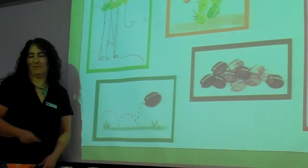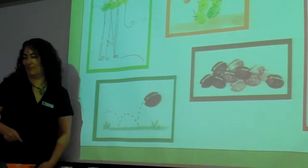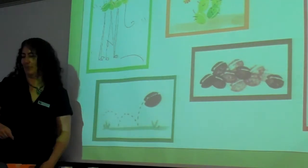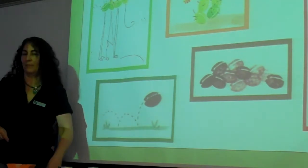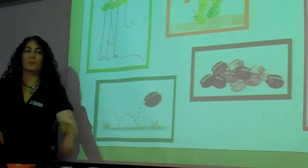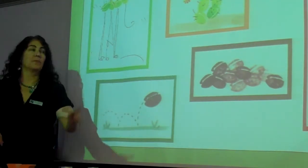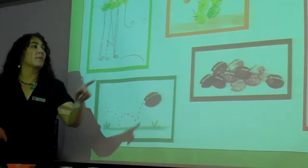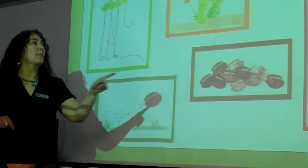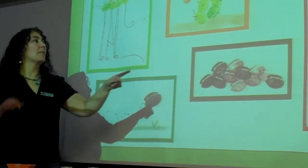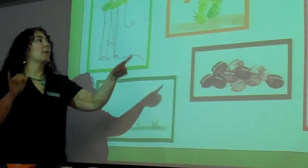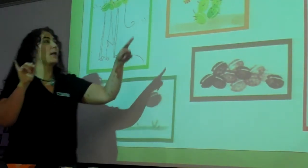I think she's right.